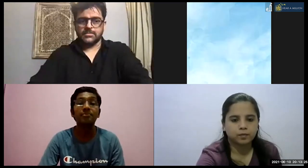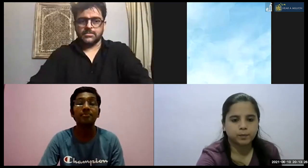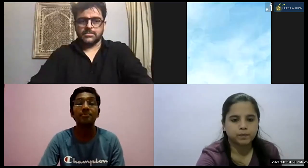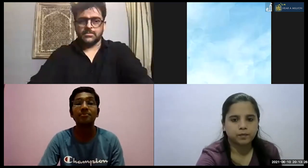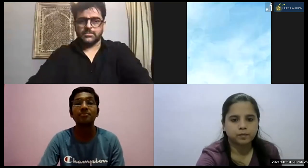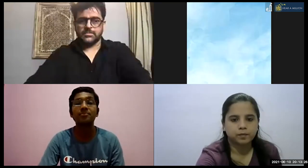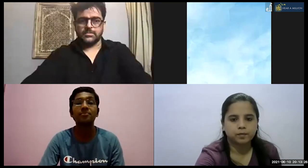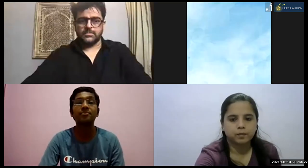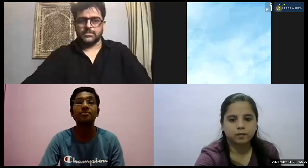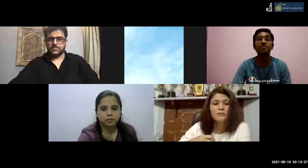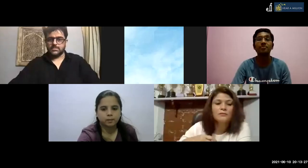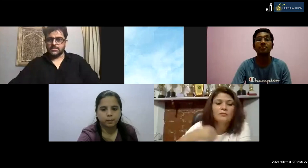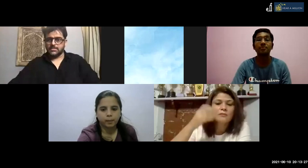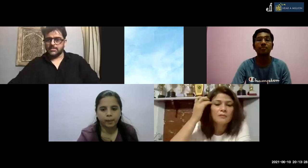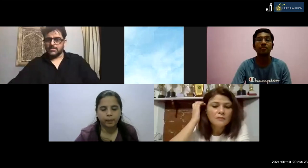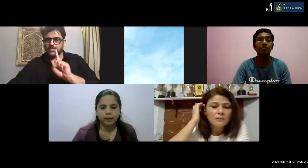Yeah.